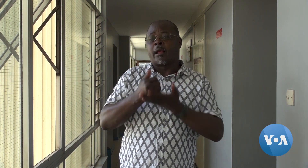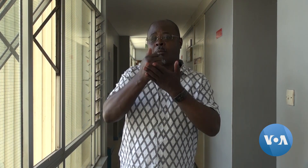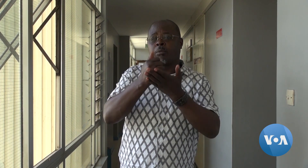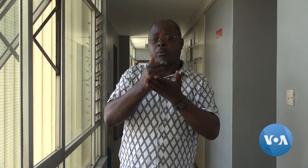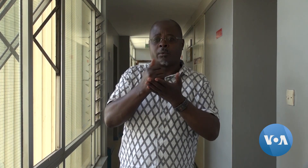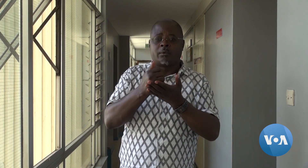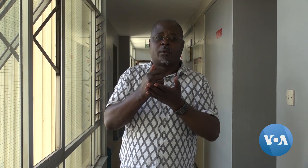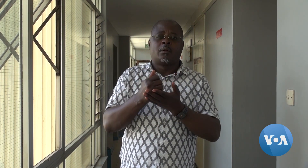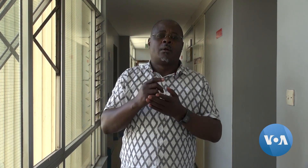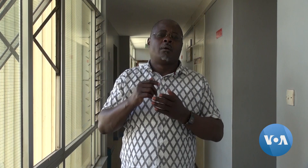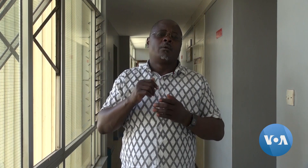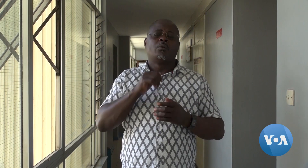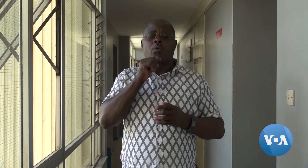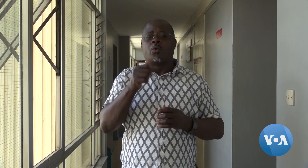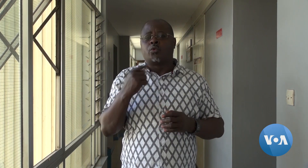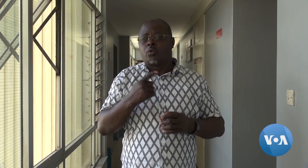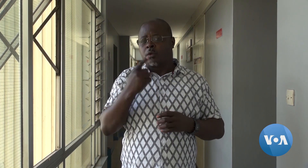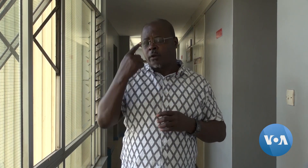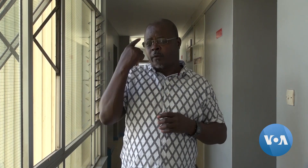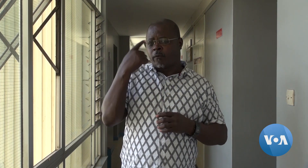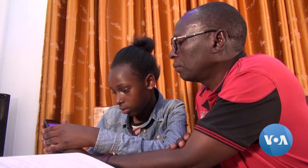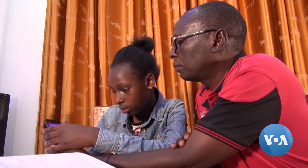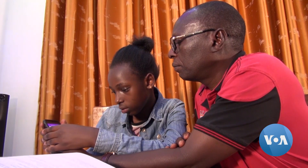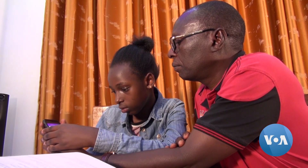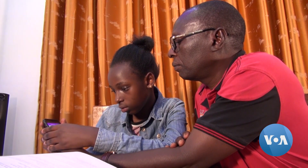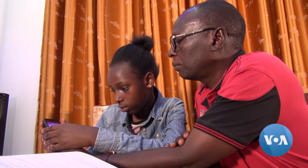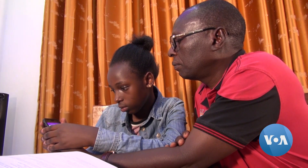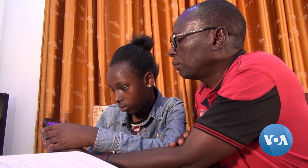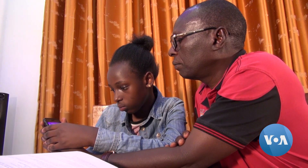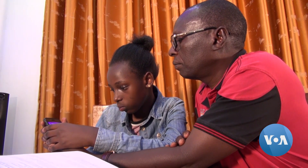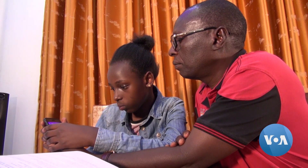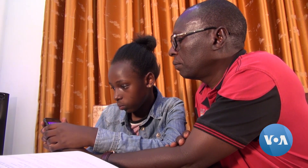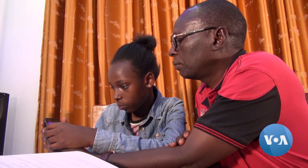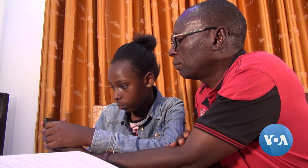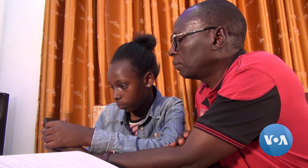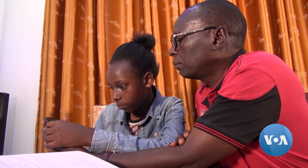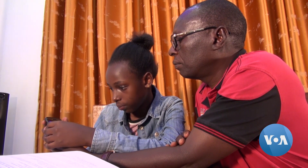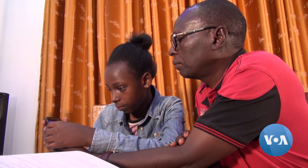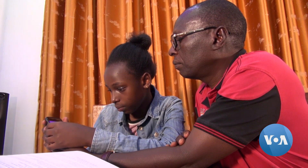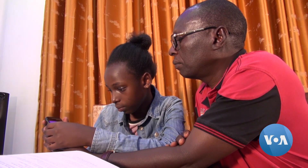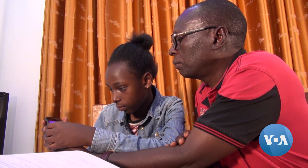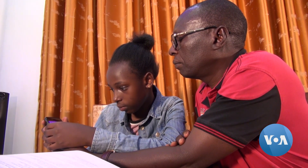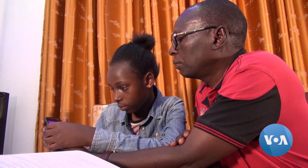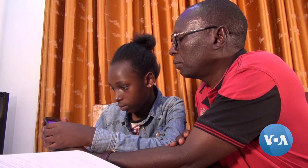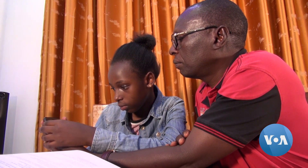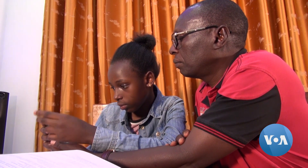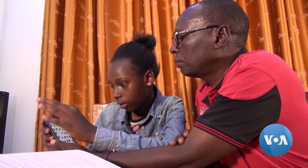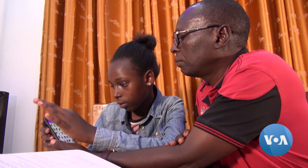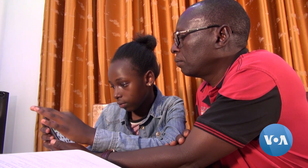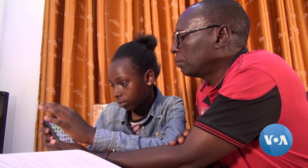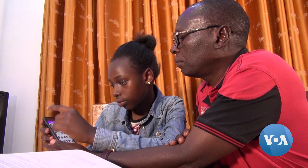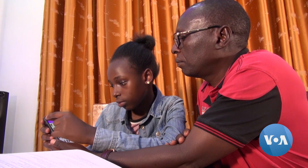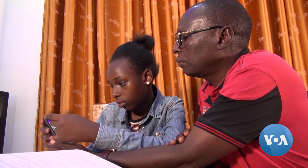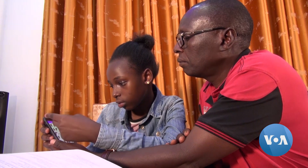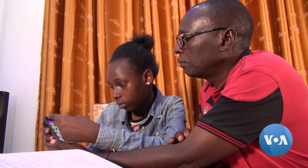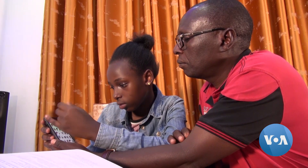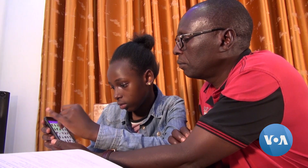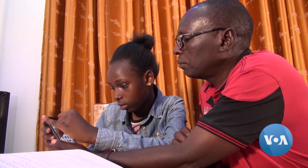And it will be very helpful to the deaf. While the app was designed for deaf students learning at home, students are finding it